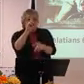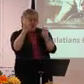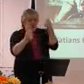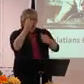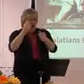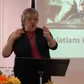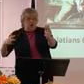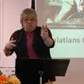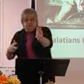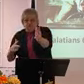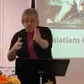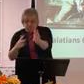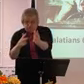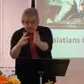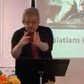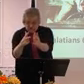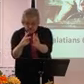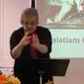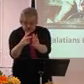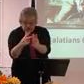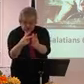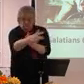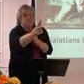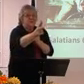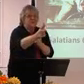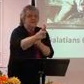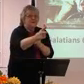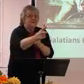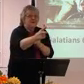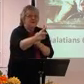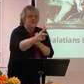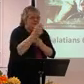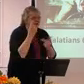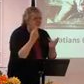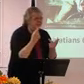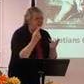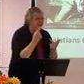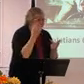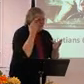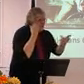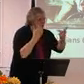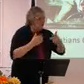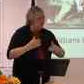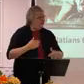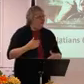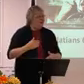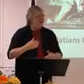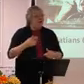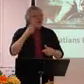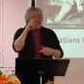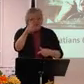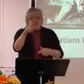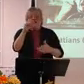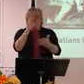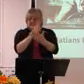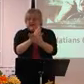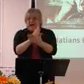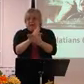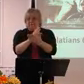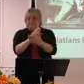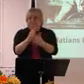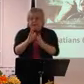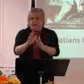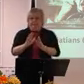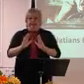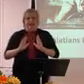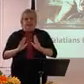Yeah. And they go right to the end, and then they want to let you, or you got to let them in. And